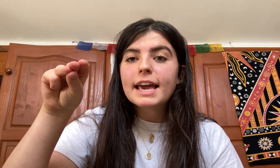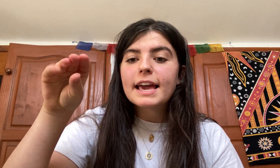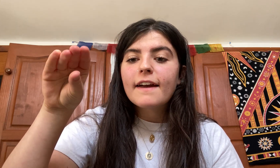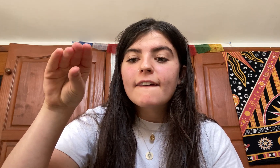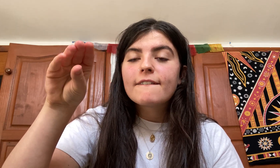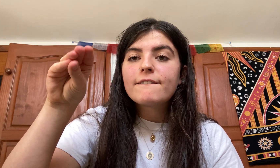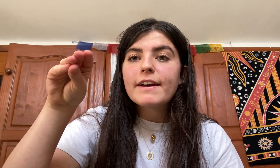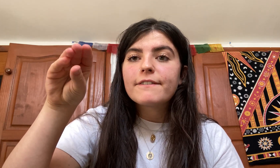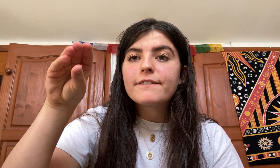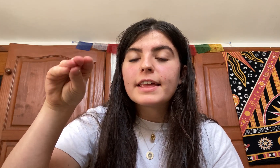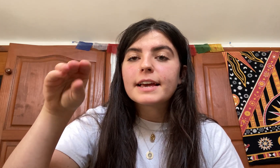40, 50.